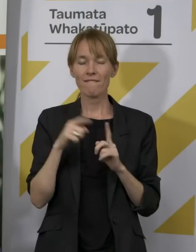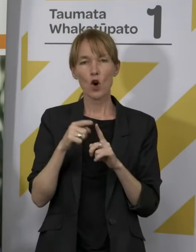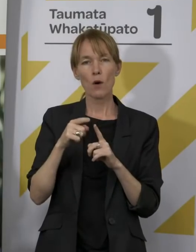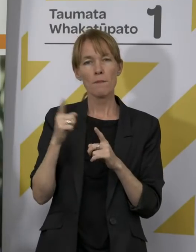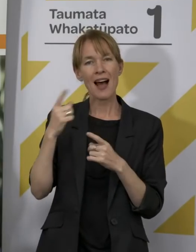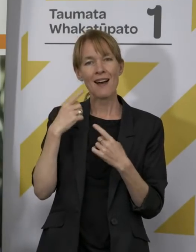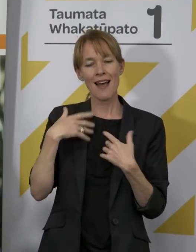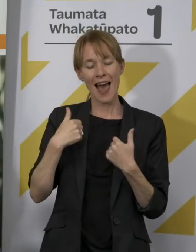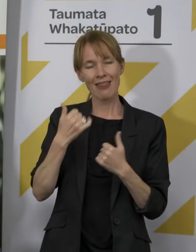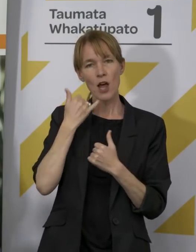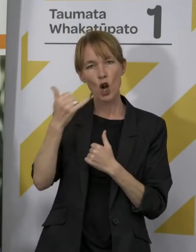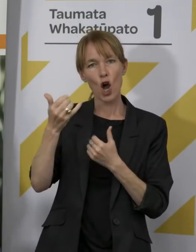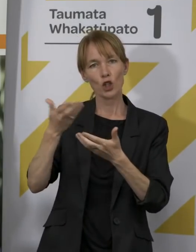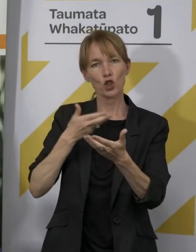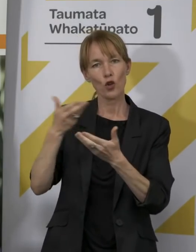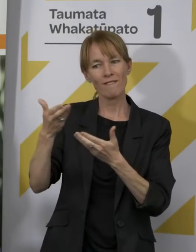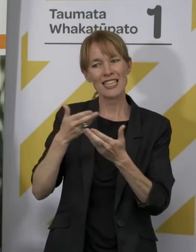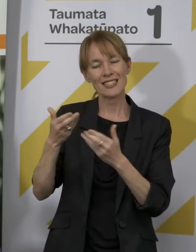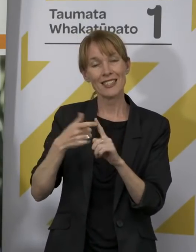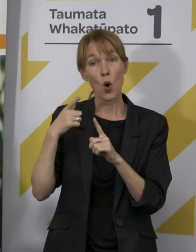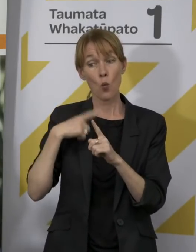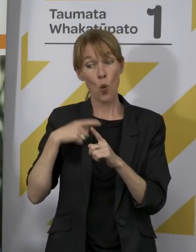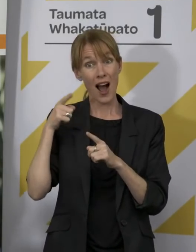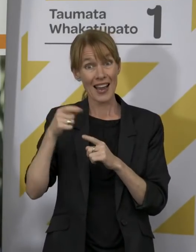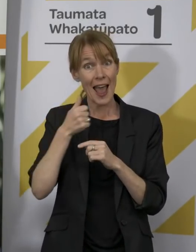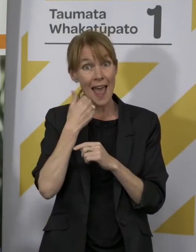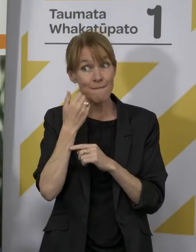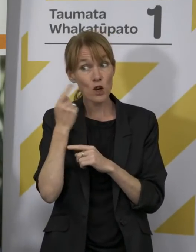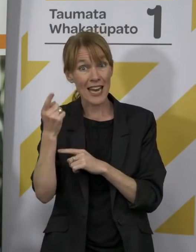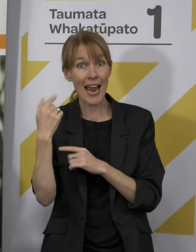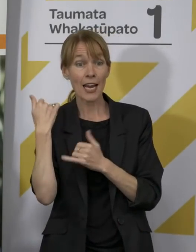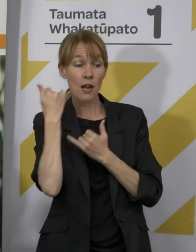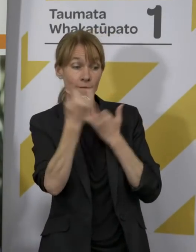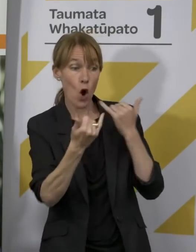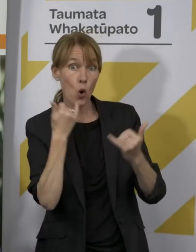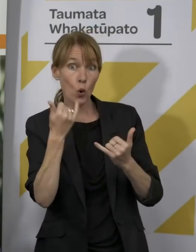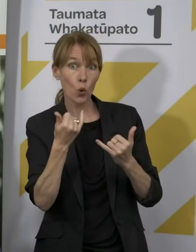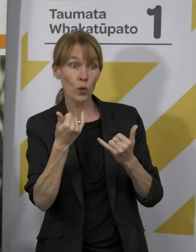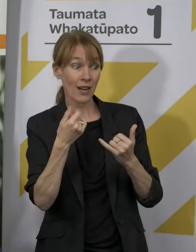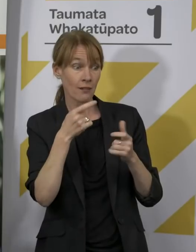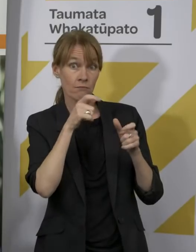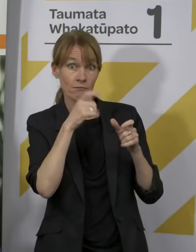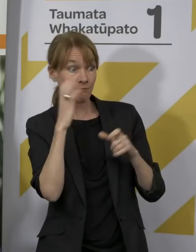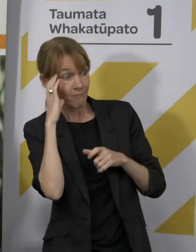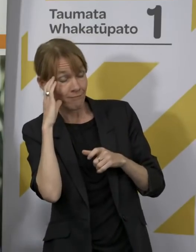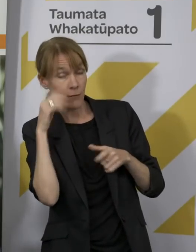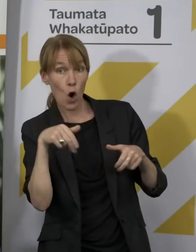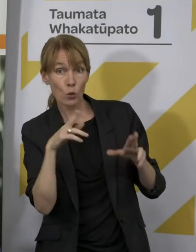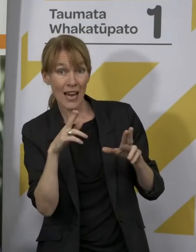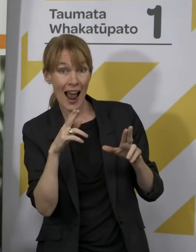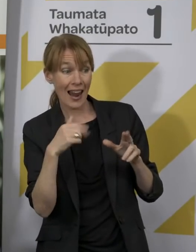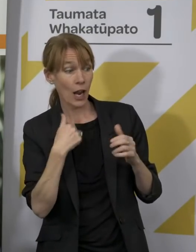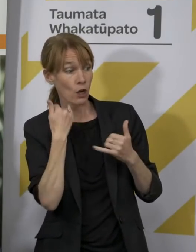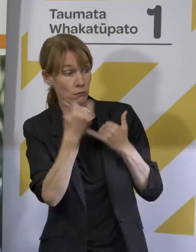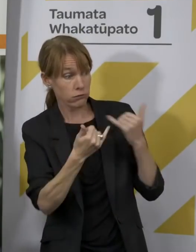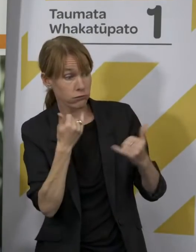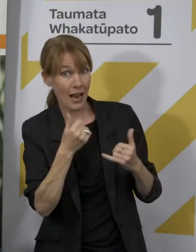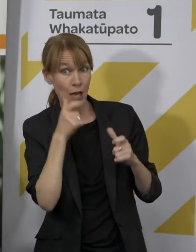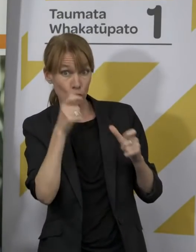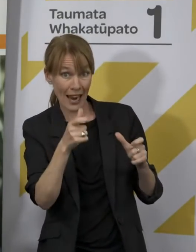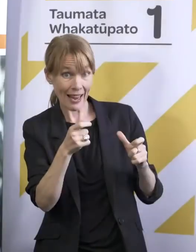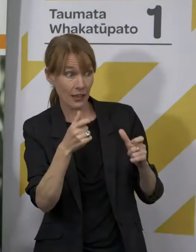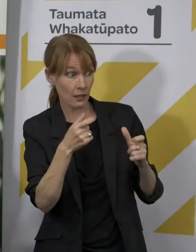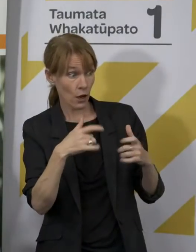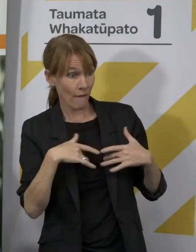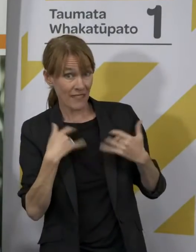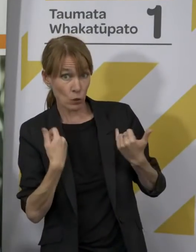they're all the people who they were doing call-in checks to check on their welfare 3 times during their visit. Now those calls are